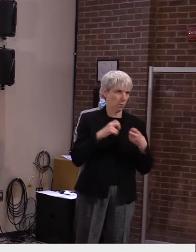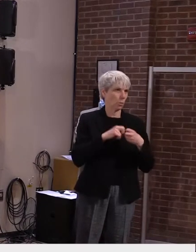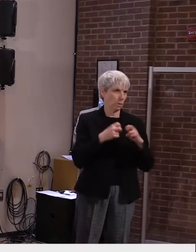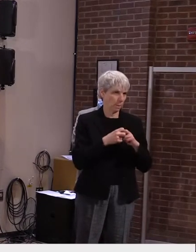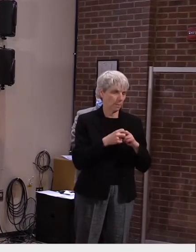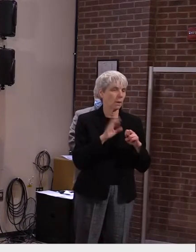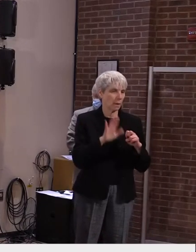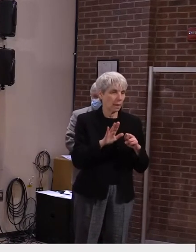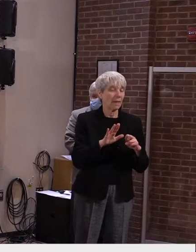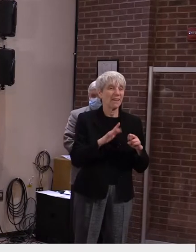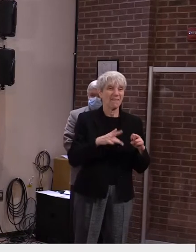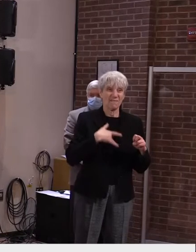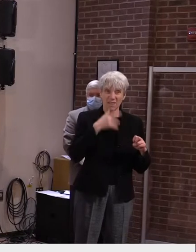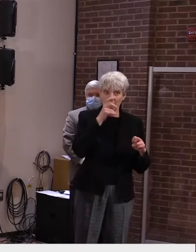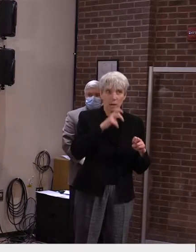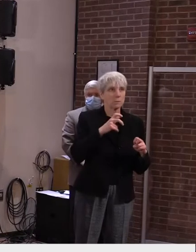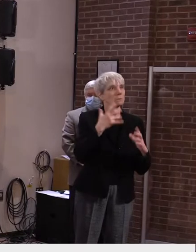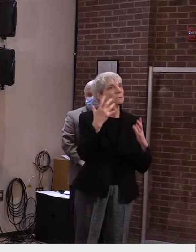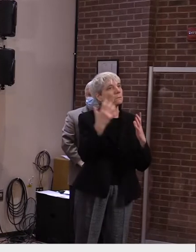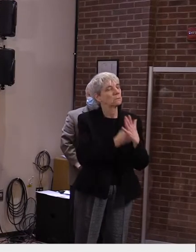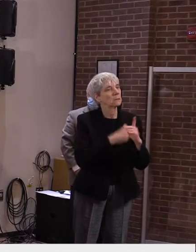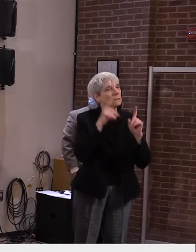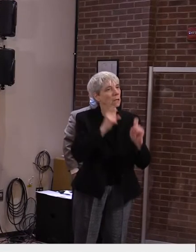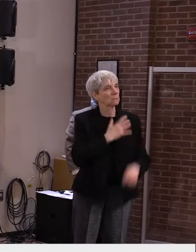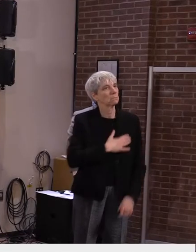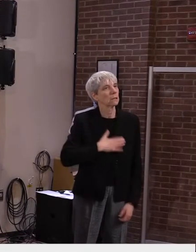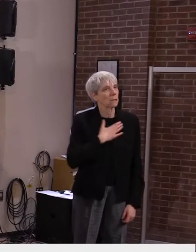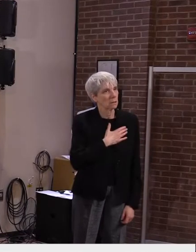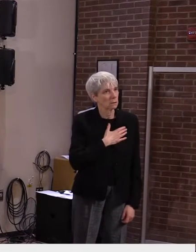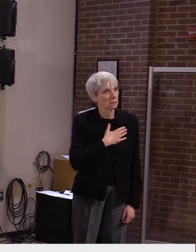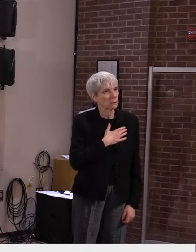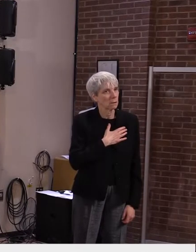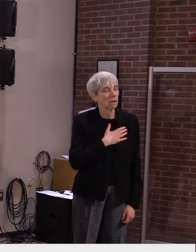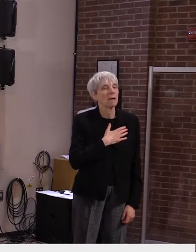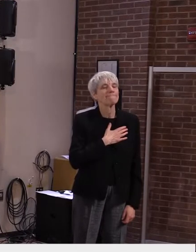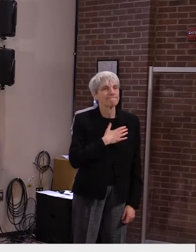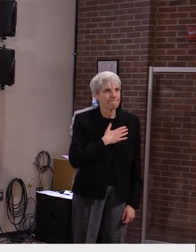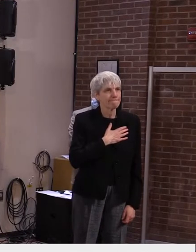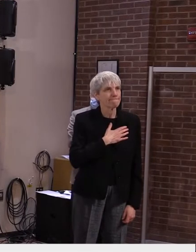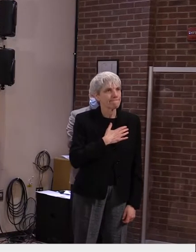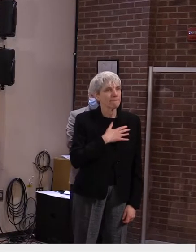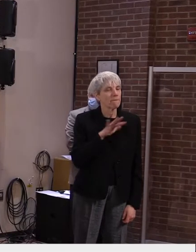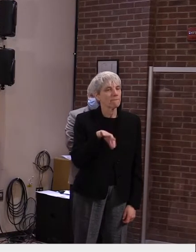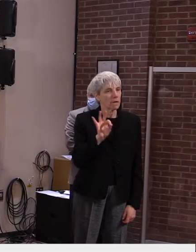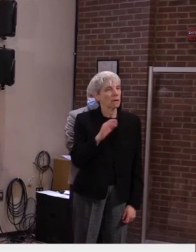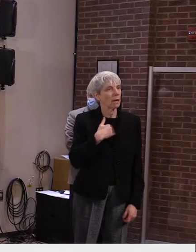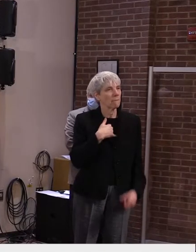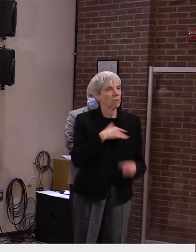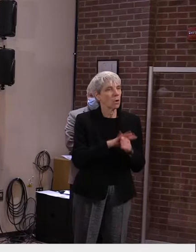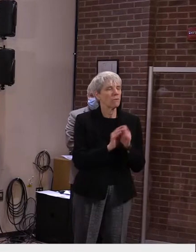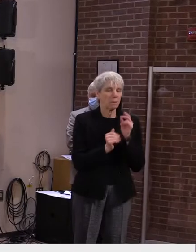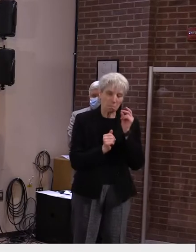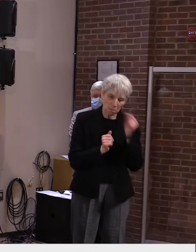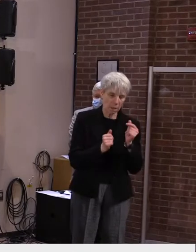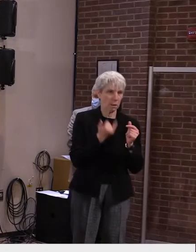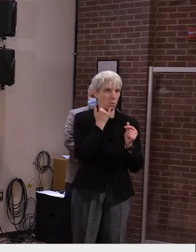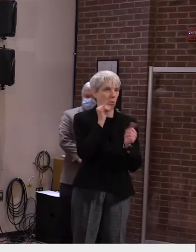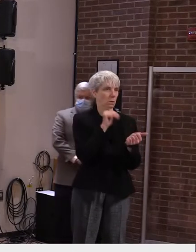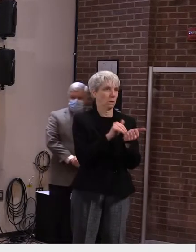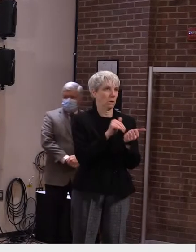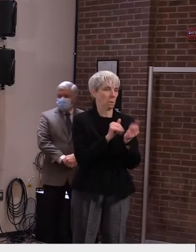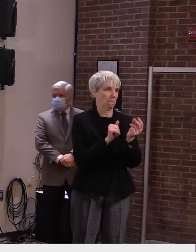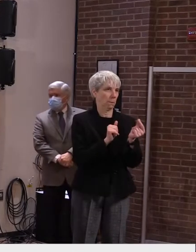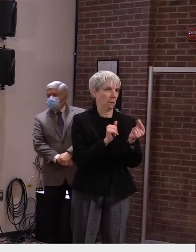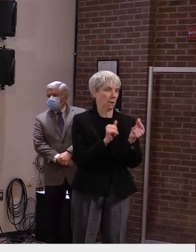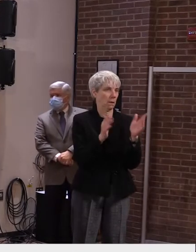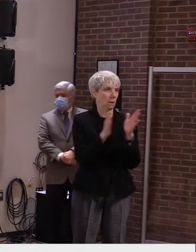you don't feel well, get tested. And if you test positive, immediately get a hold of your provider to see if the